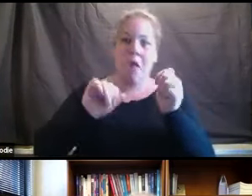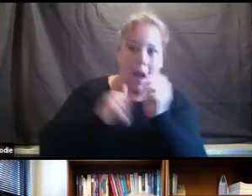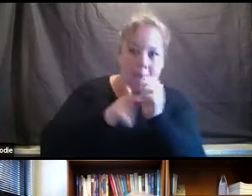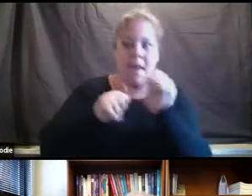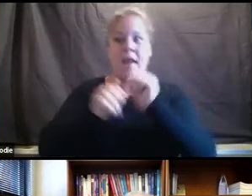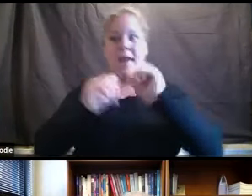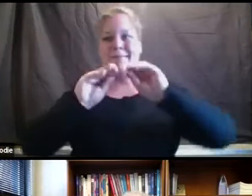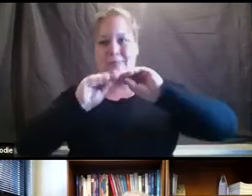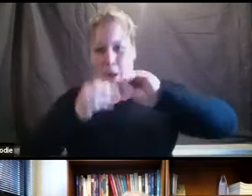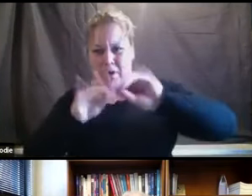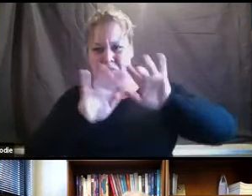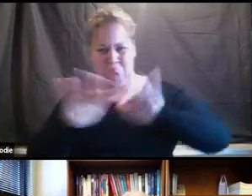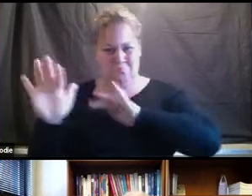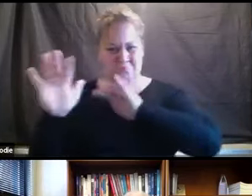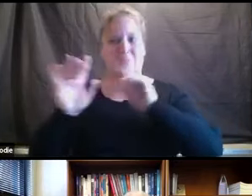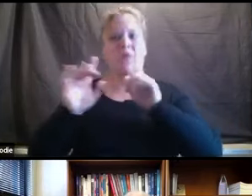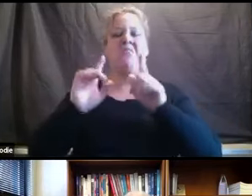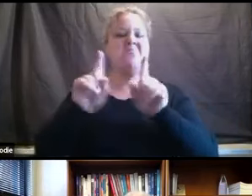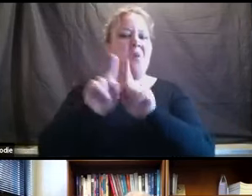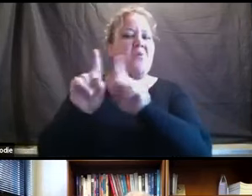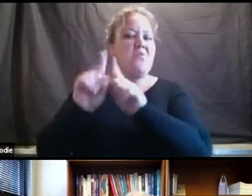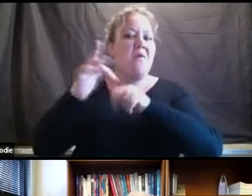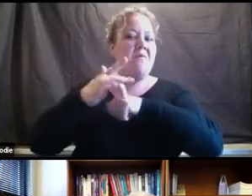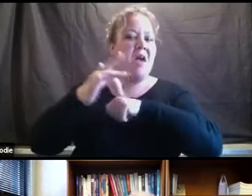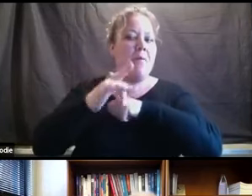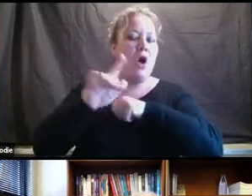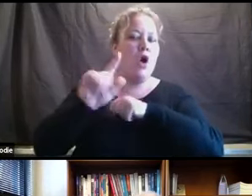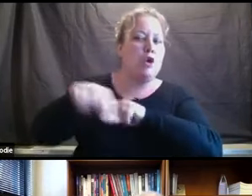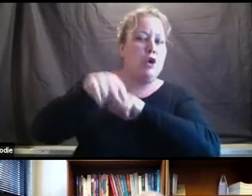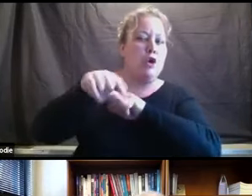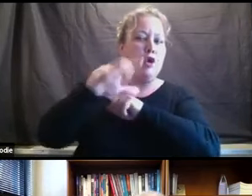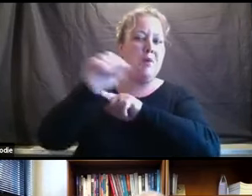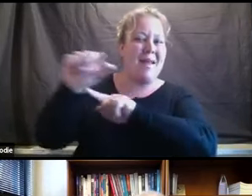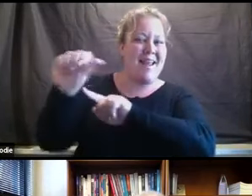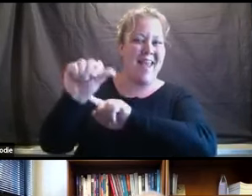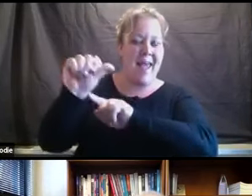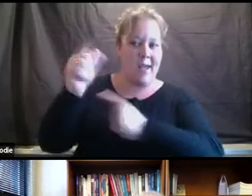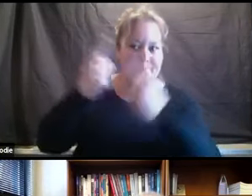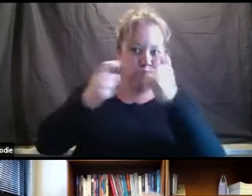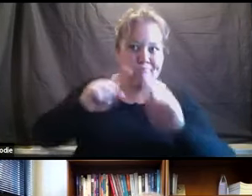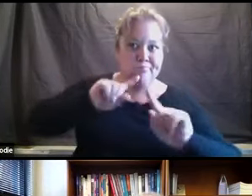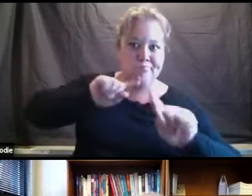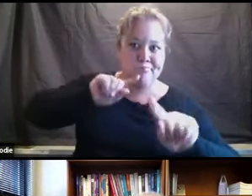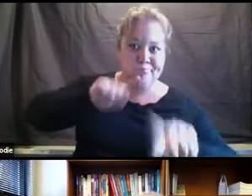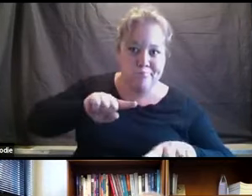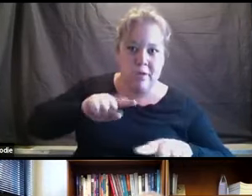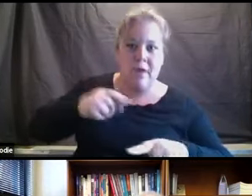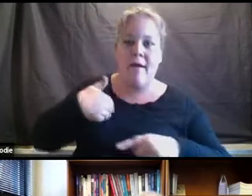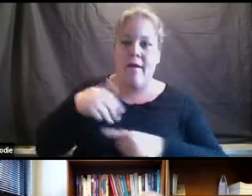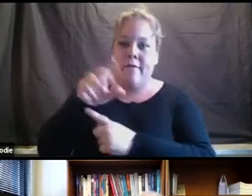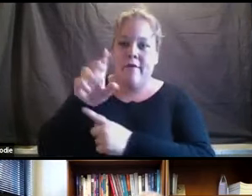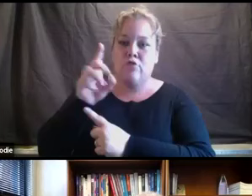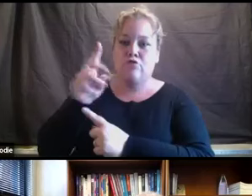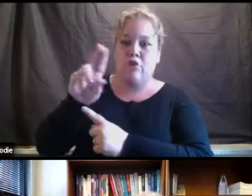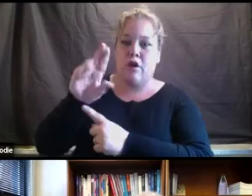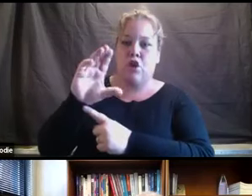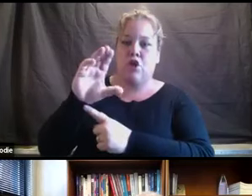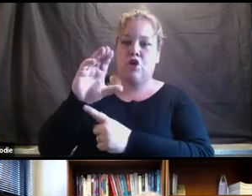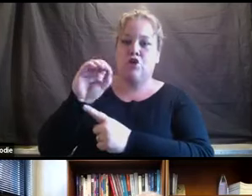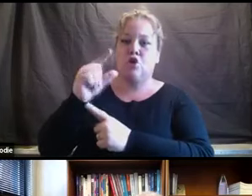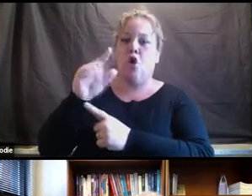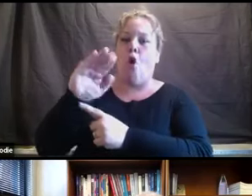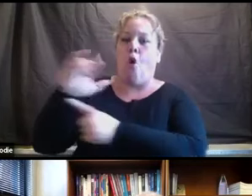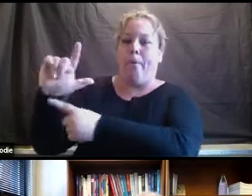gonna have Dr. Cogbill from Gundersen and Dr. Loepfe from Mayo. They are part of a long-term care task